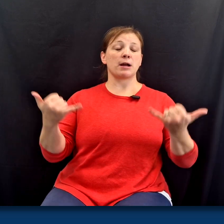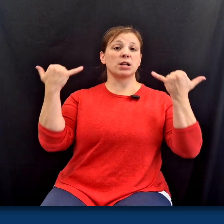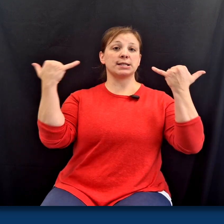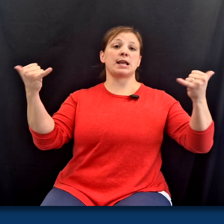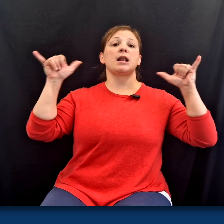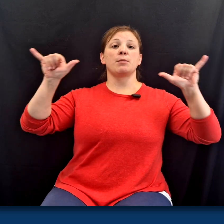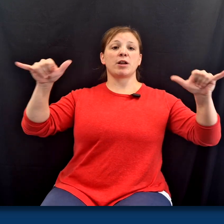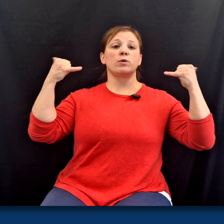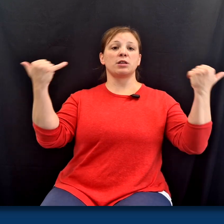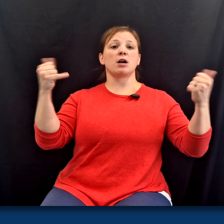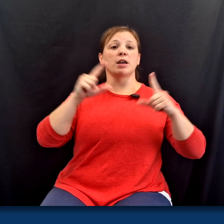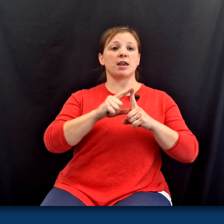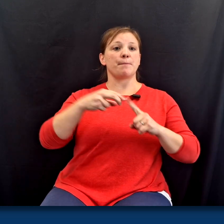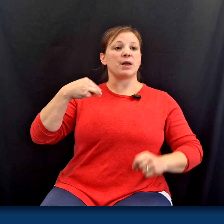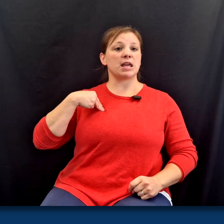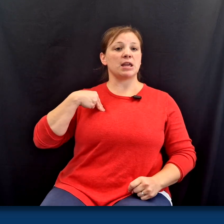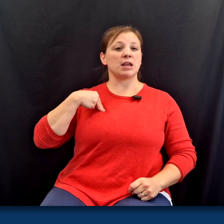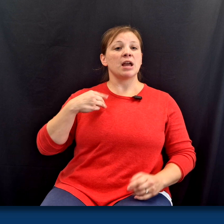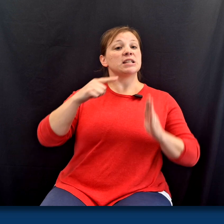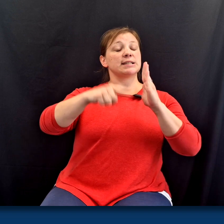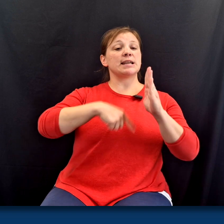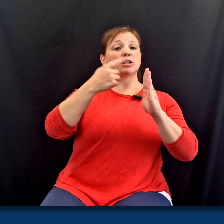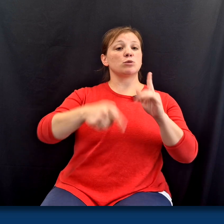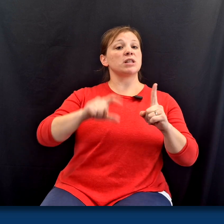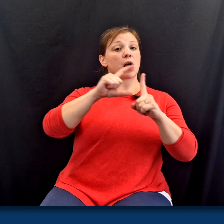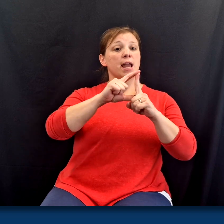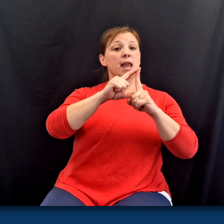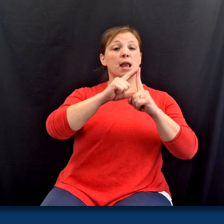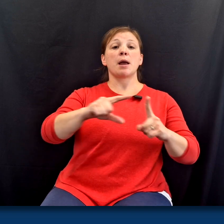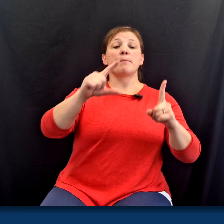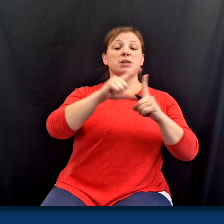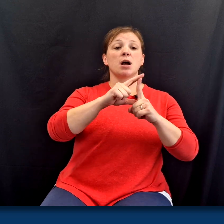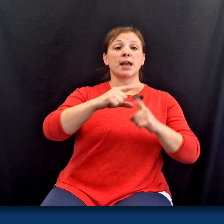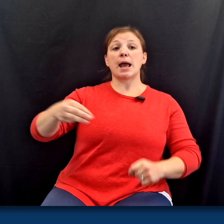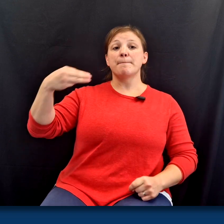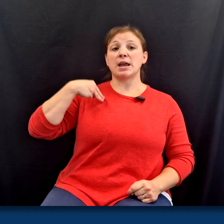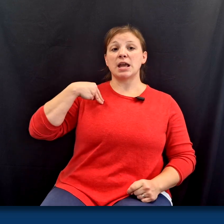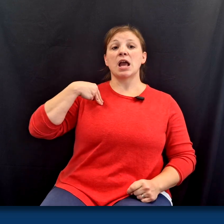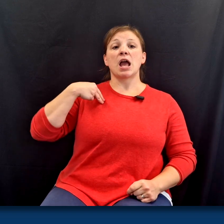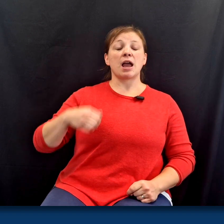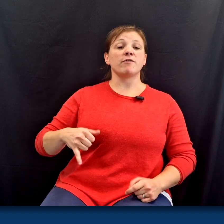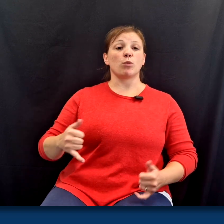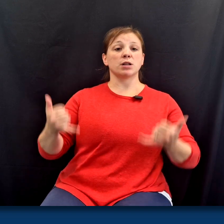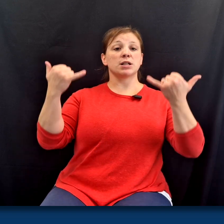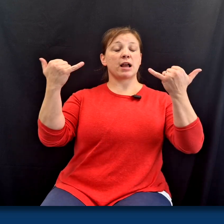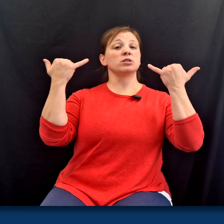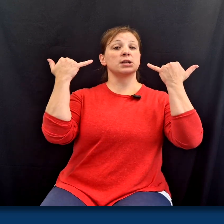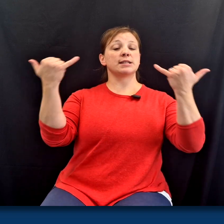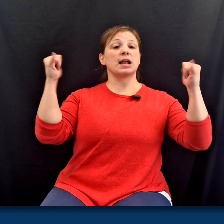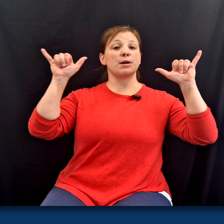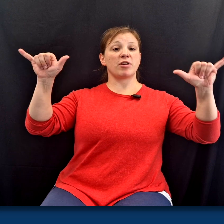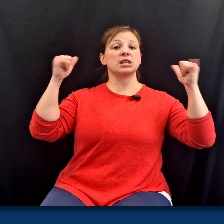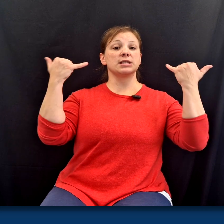come around and celebrate with Duggee and me? It's the seasons with Duggee, my Duggee and me. Everyone's